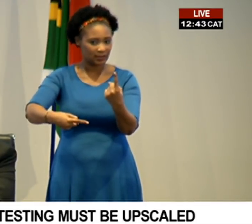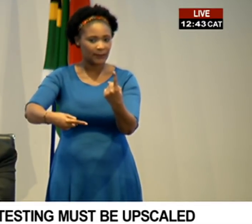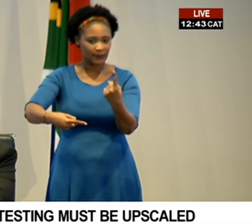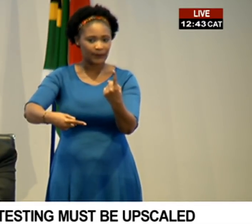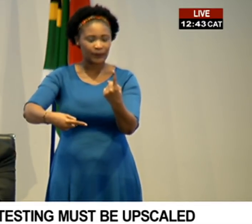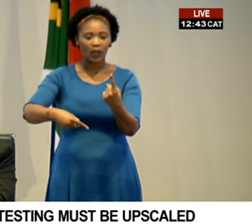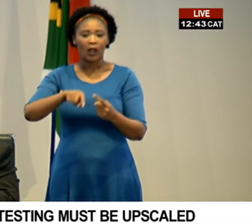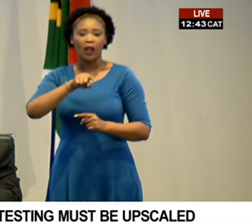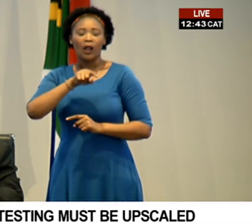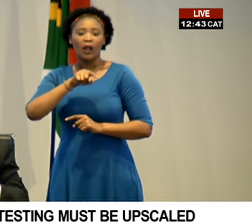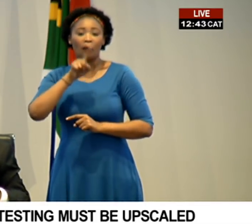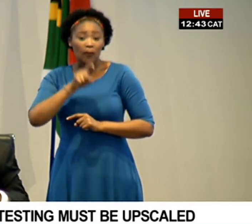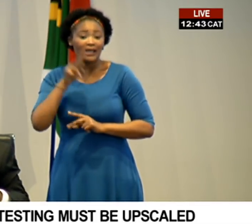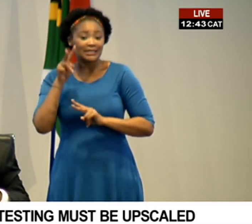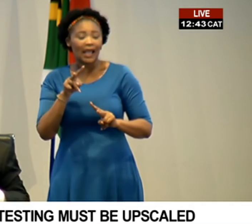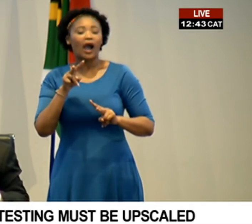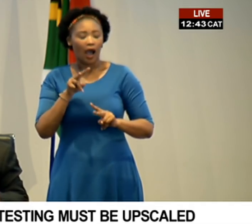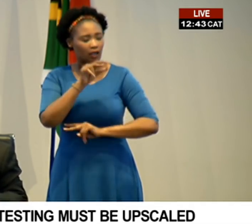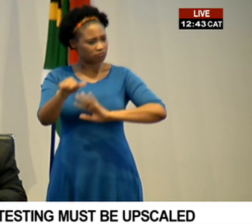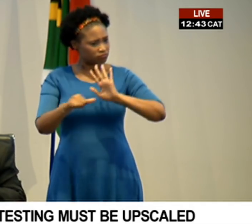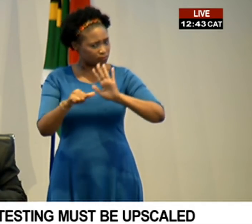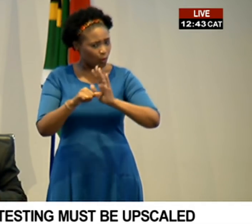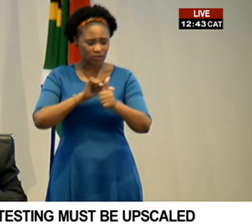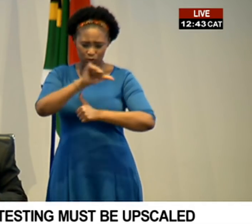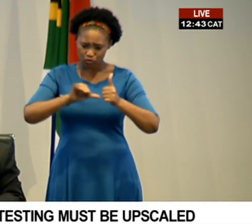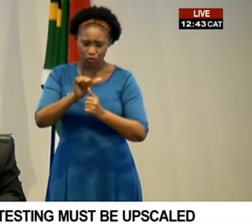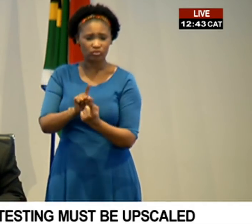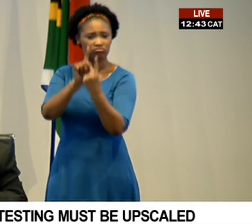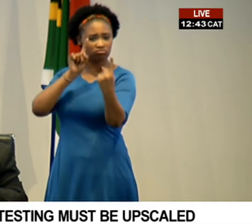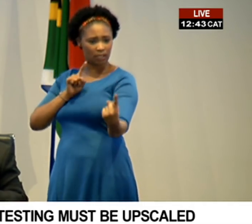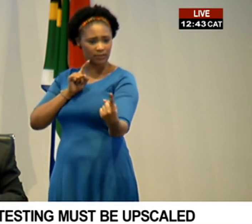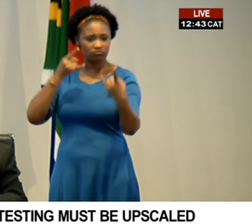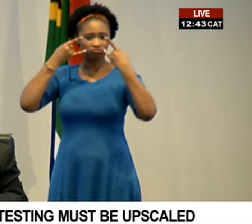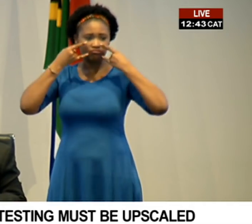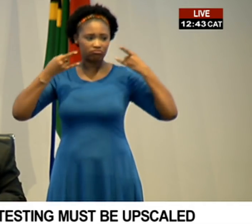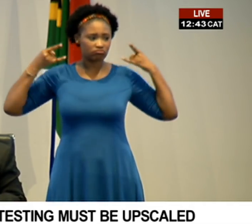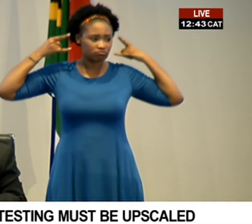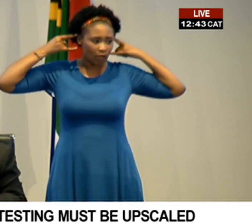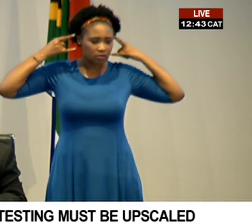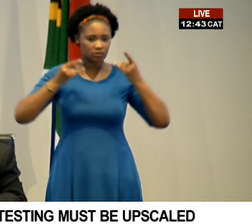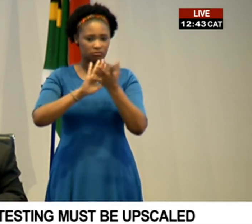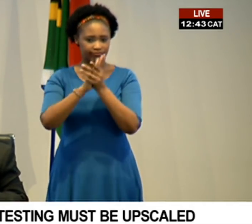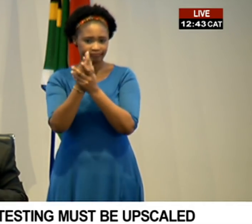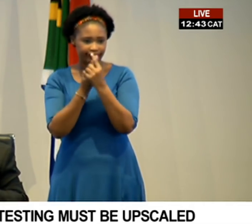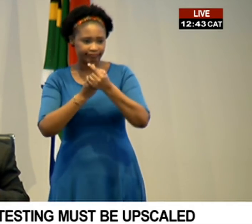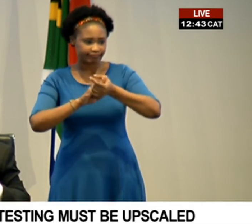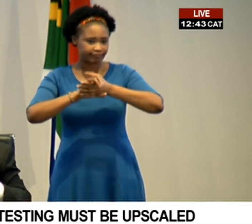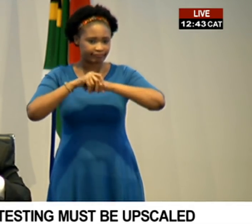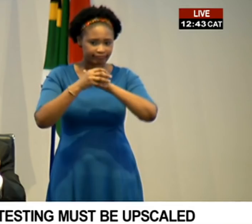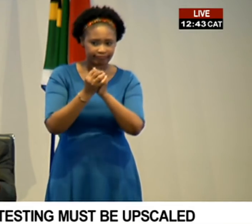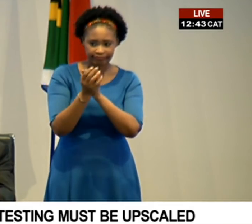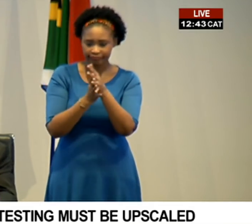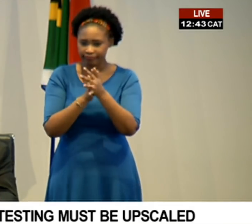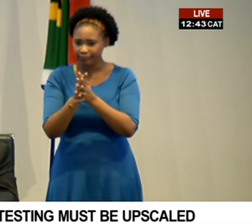aware of the need for social distancing, wearing of masks, cleaning of hands, and